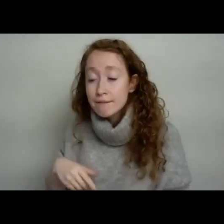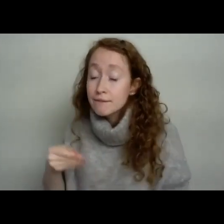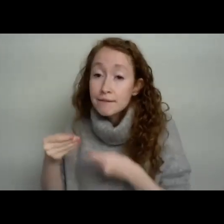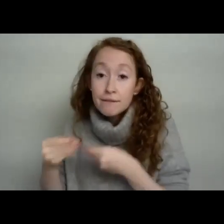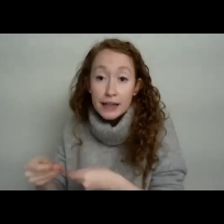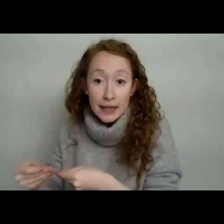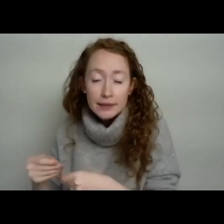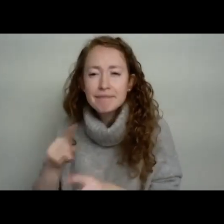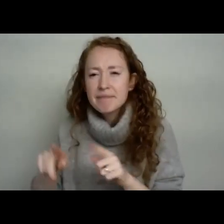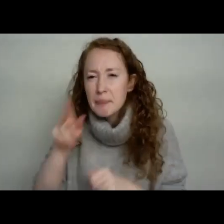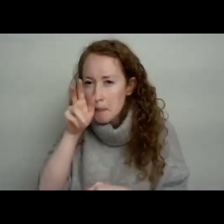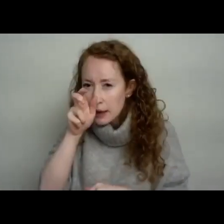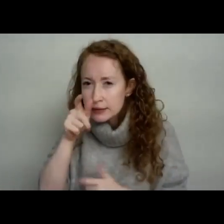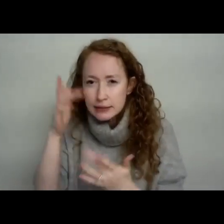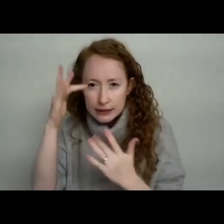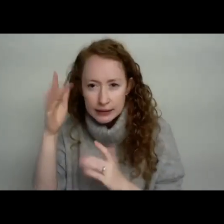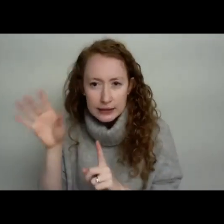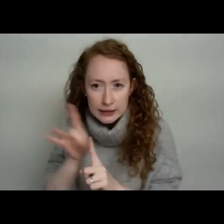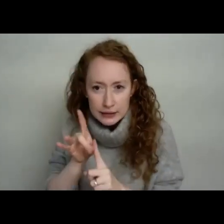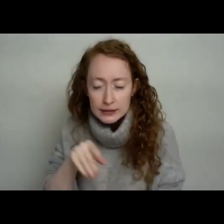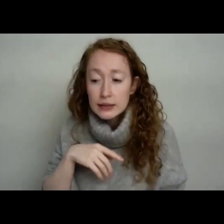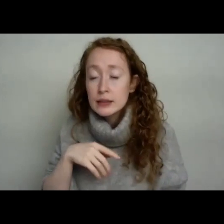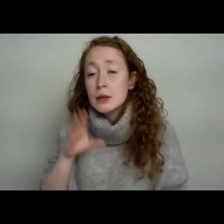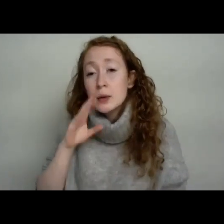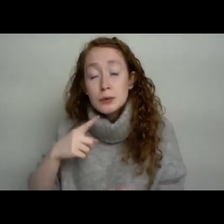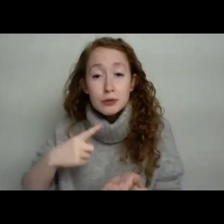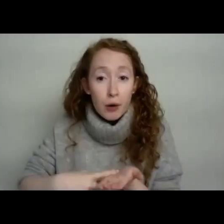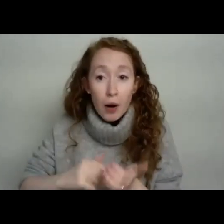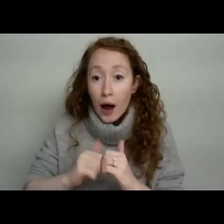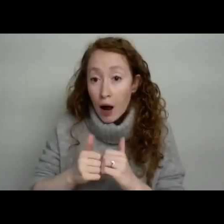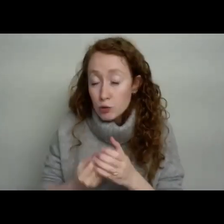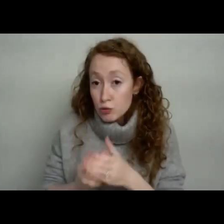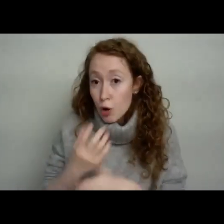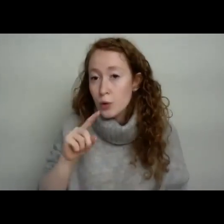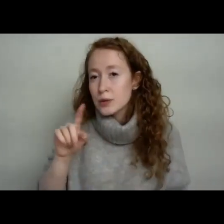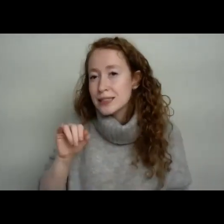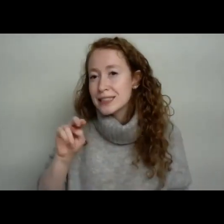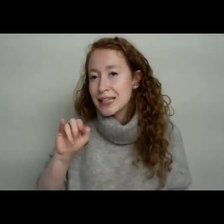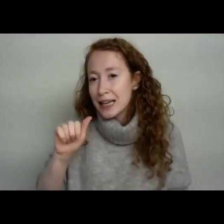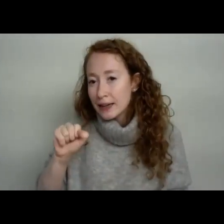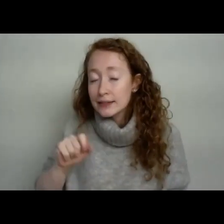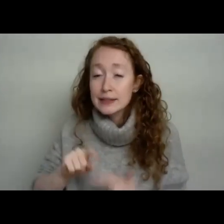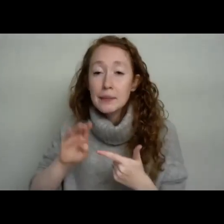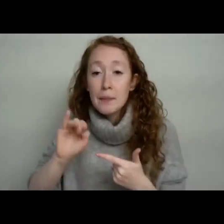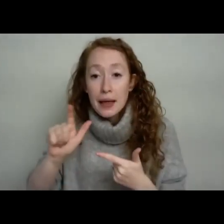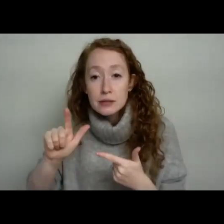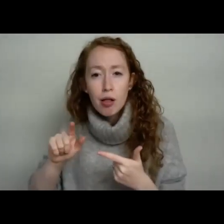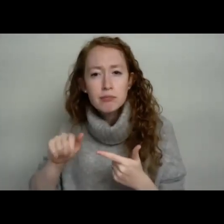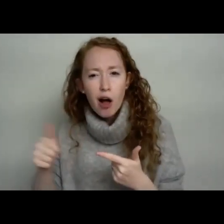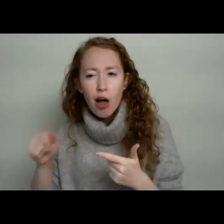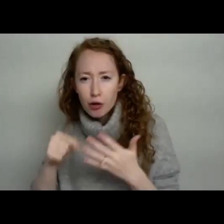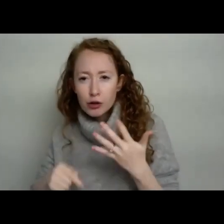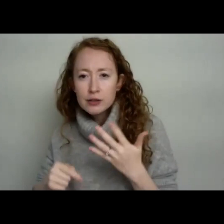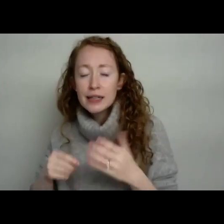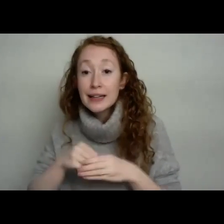basil. We'll talk about diseases with zinnias and basil. We'll talk about growing zinnias, basil, and containers. We'll talk about companion